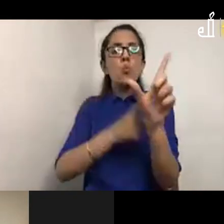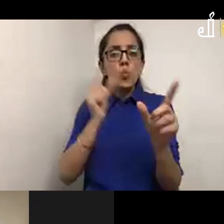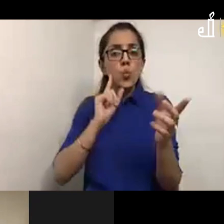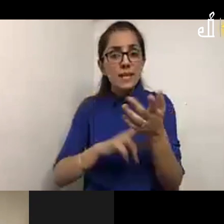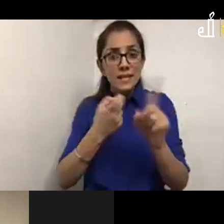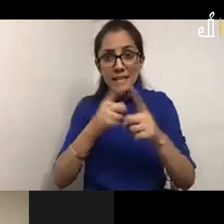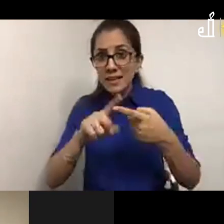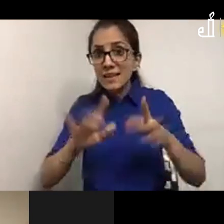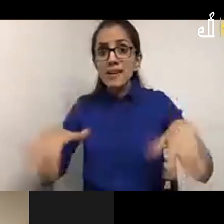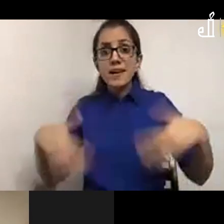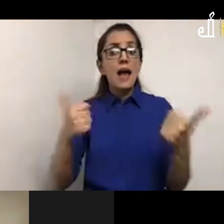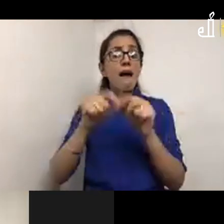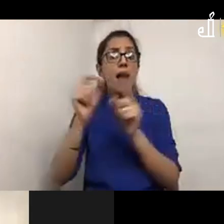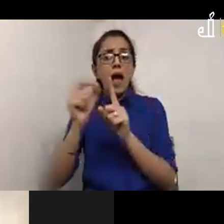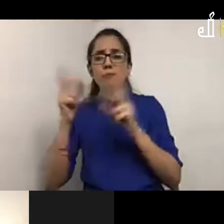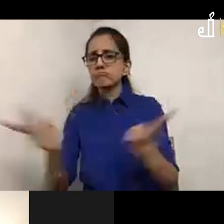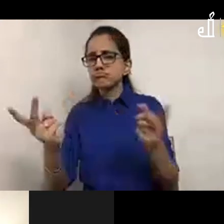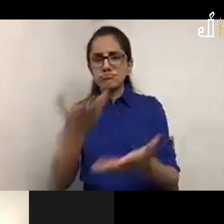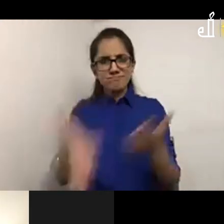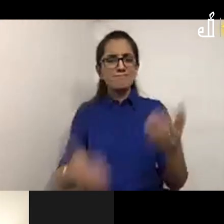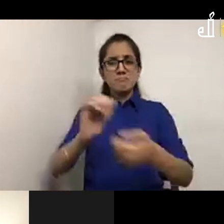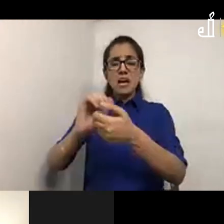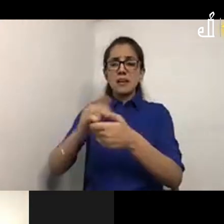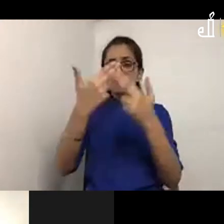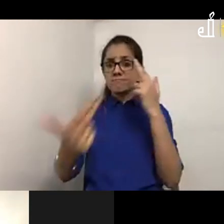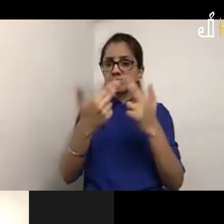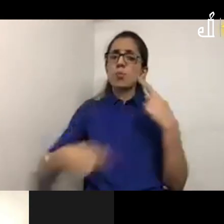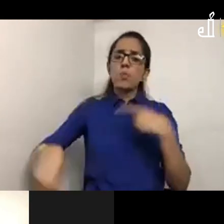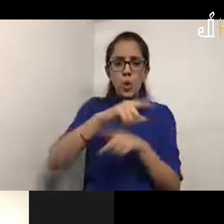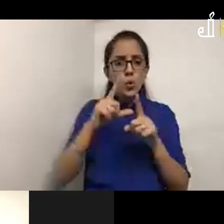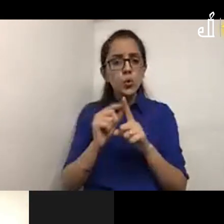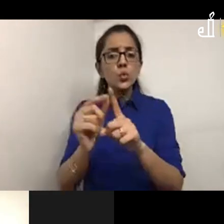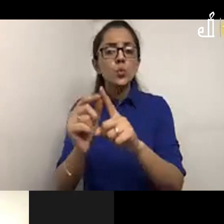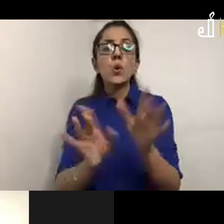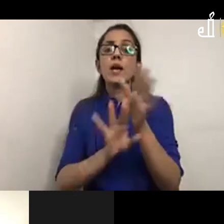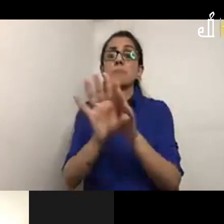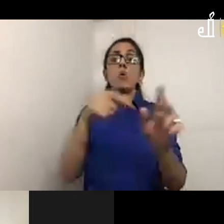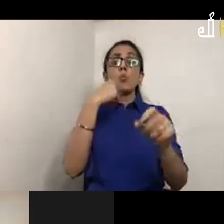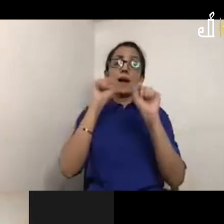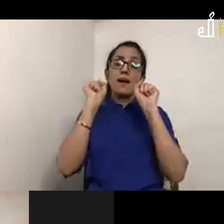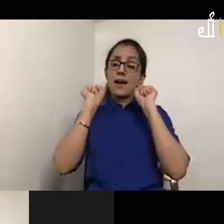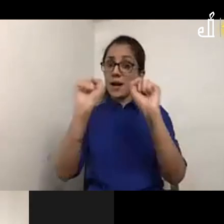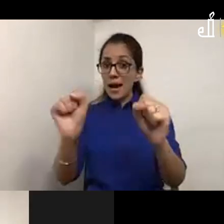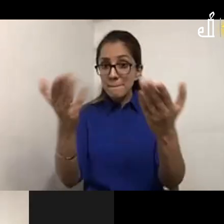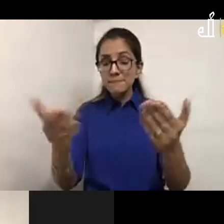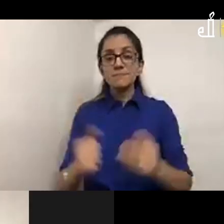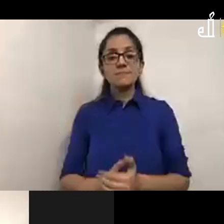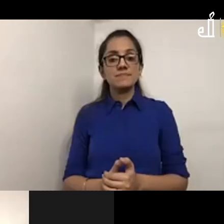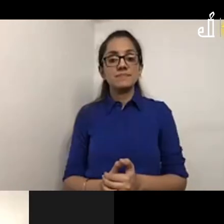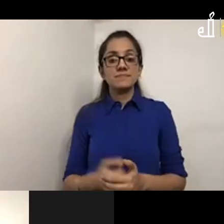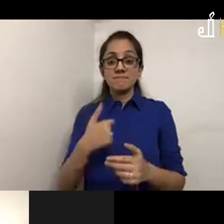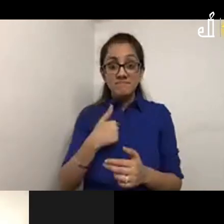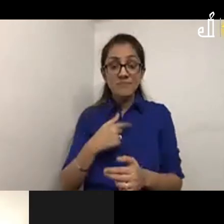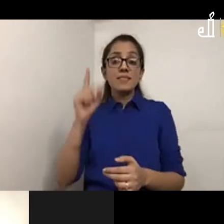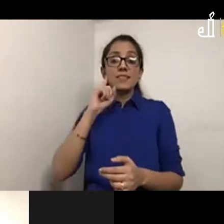look at the apps which are available, everything, right? So that's all I want to say, that Here a Million is yours. And we are here to see that the